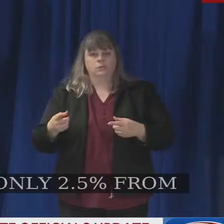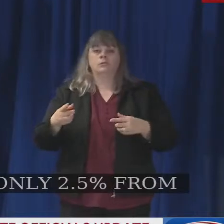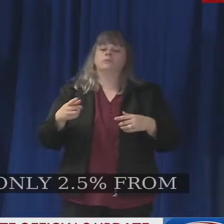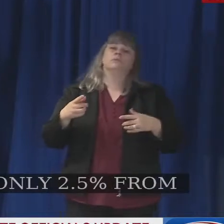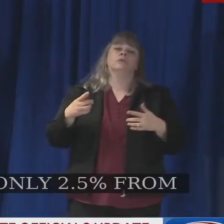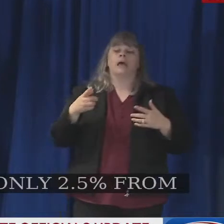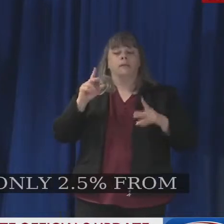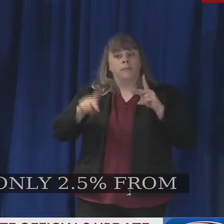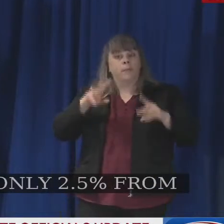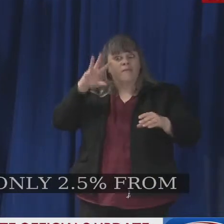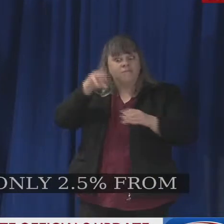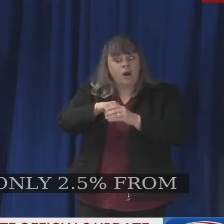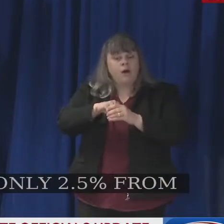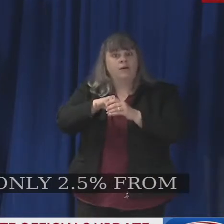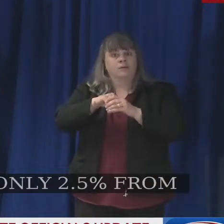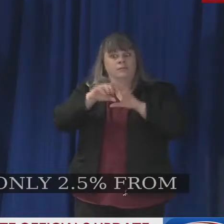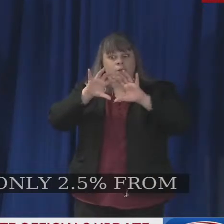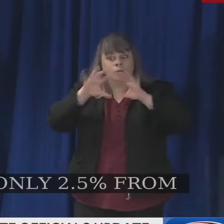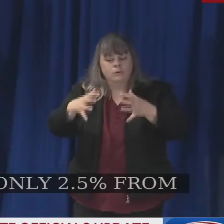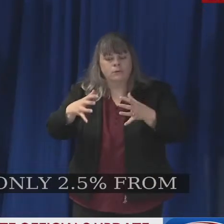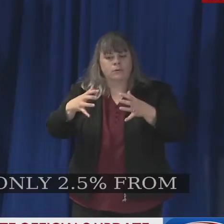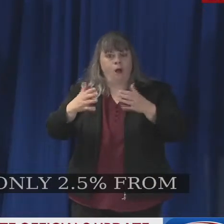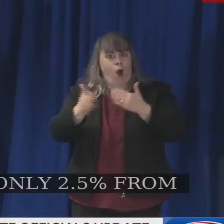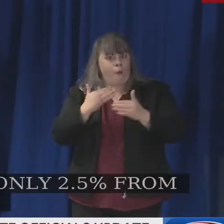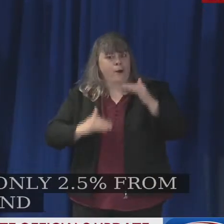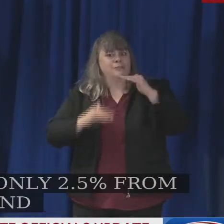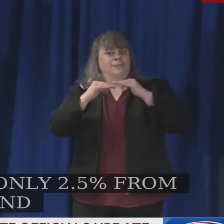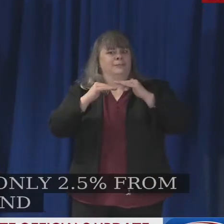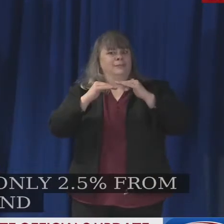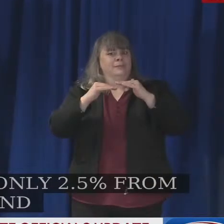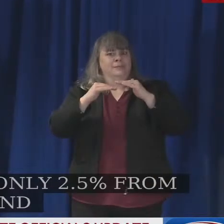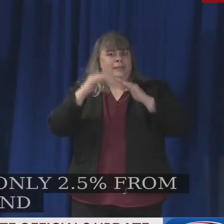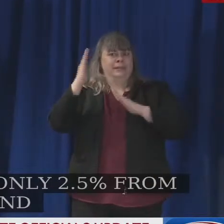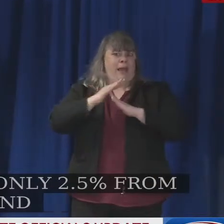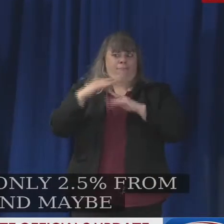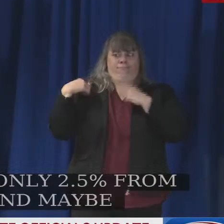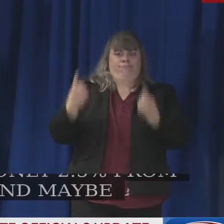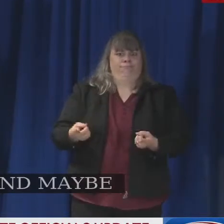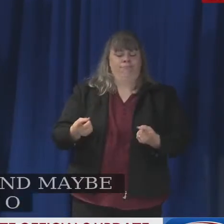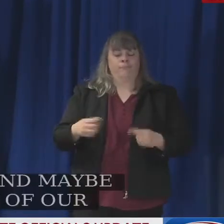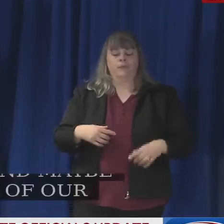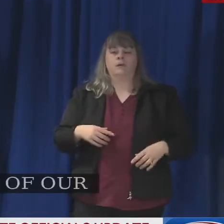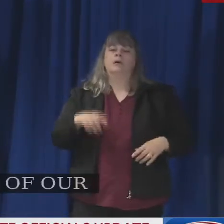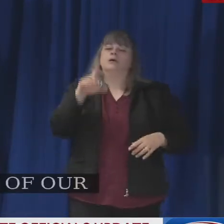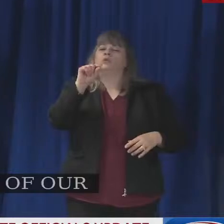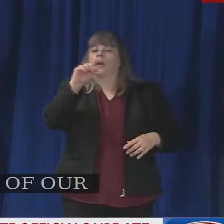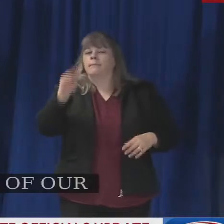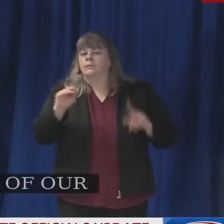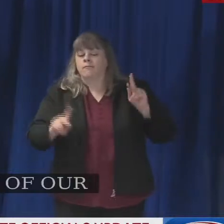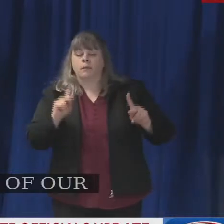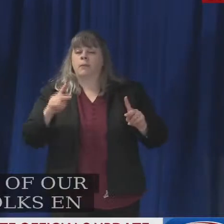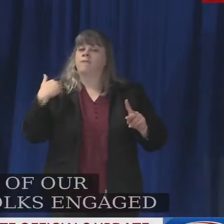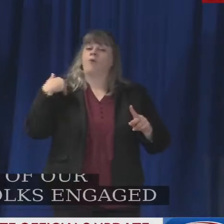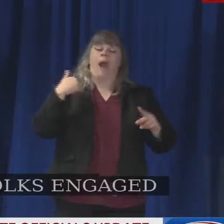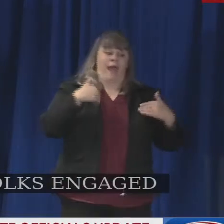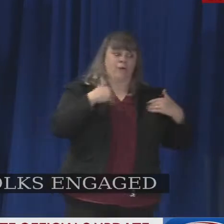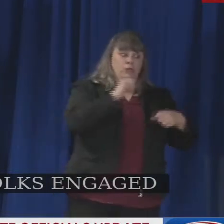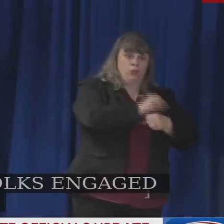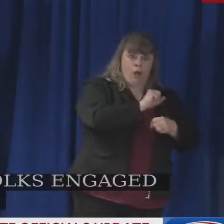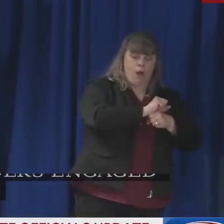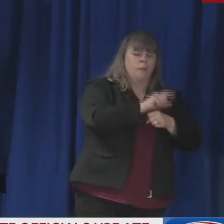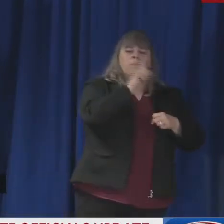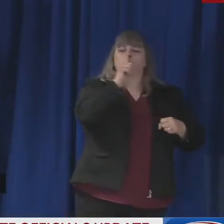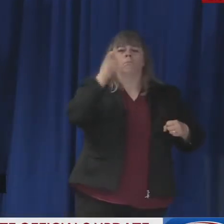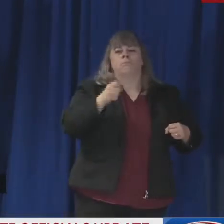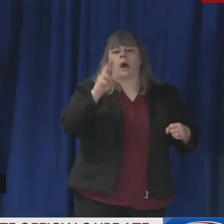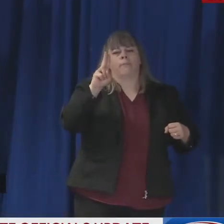folks engaged in the workforce. So we know there's about 20,000 folks out there that had a job before. They're not applying for unemployment. Unemployment insurance,